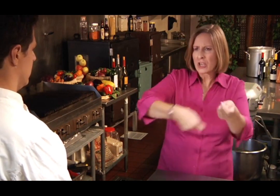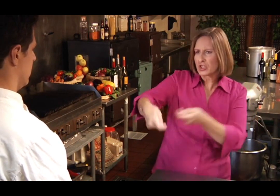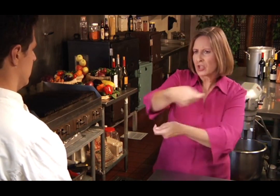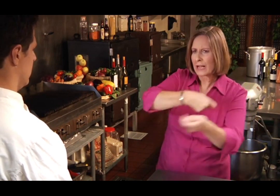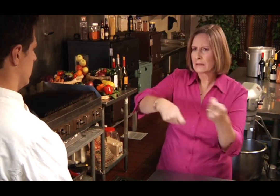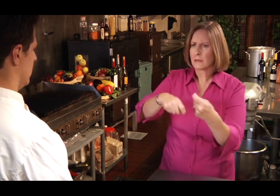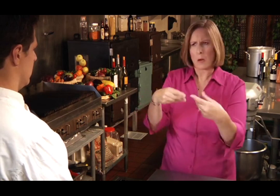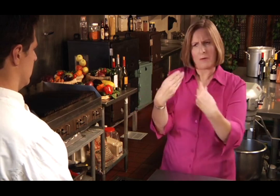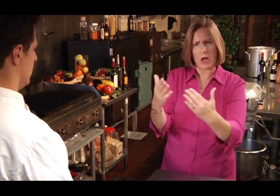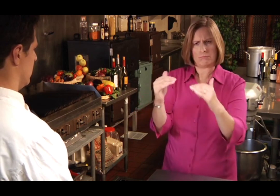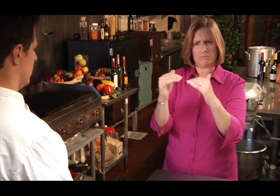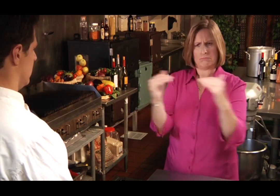same nutrients.